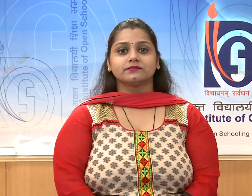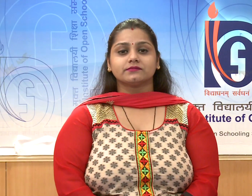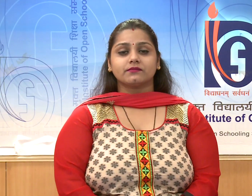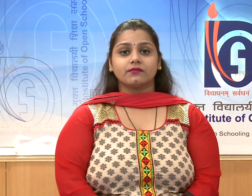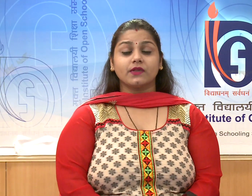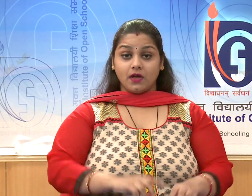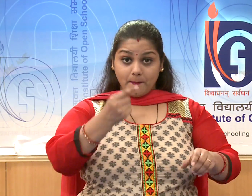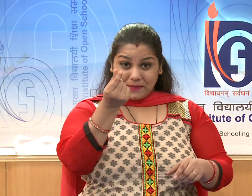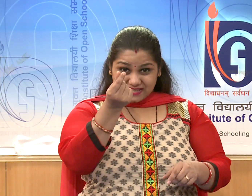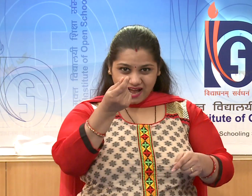money changers